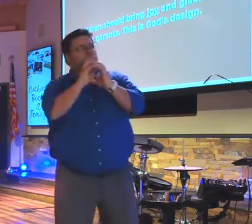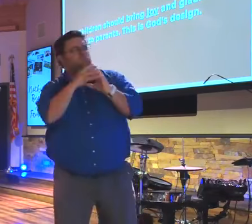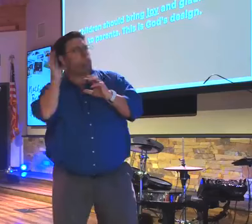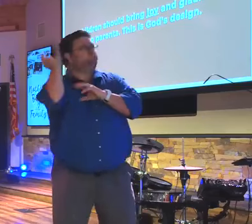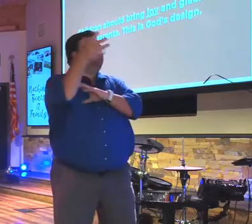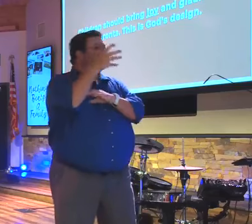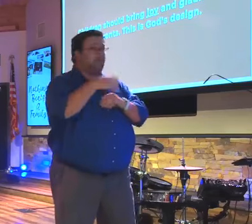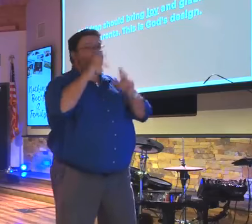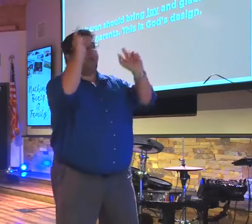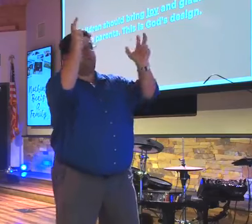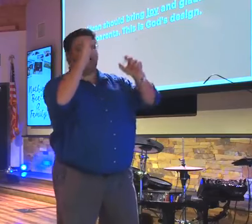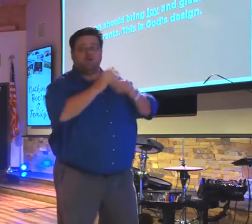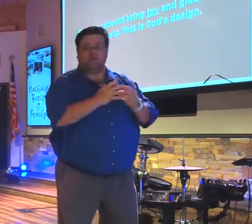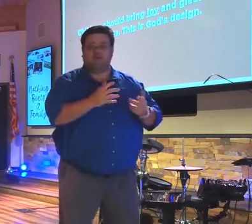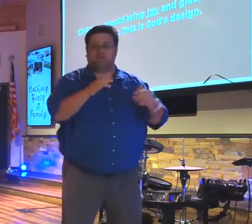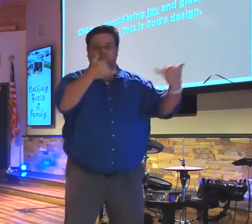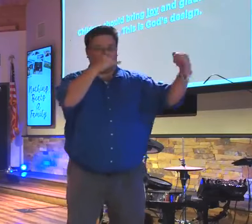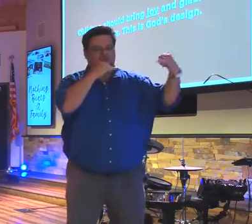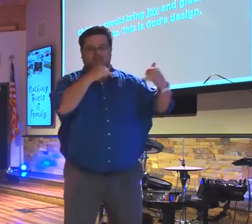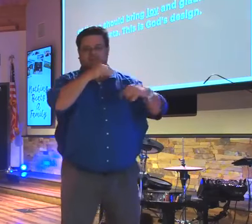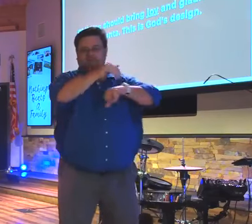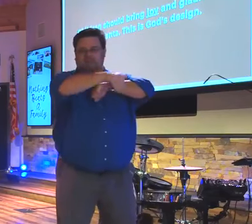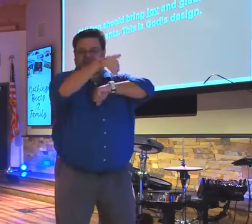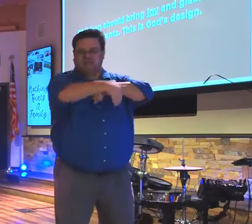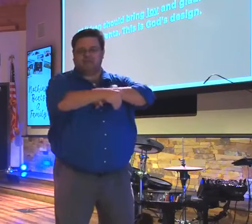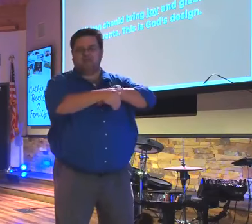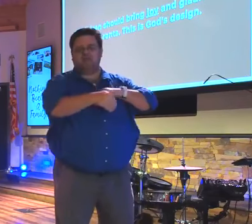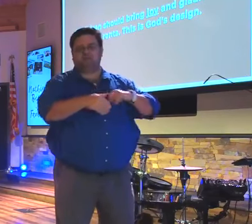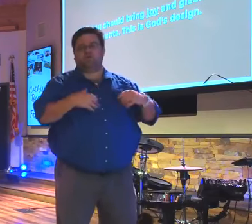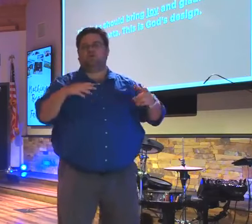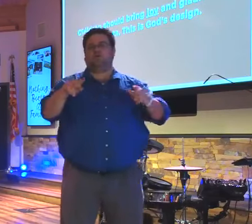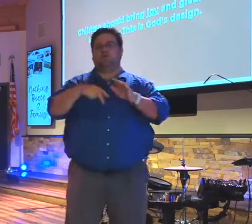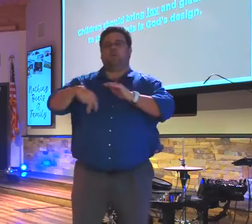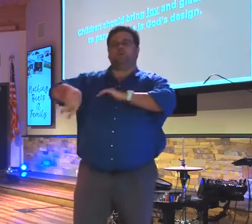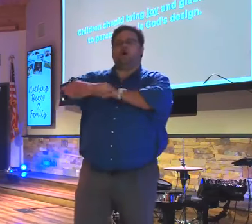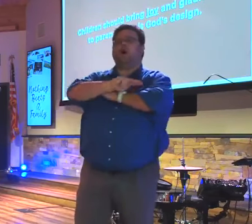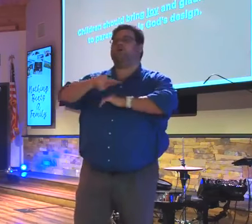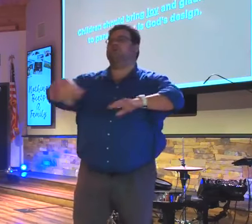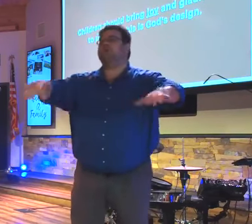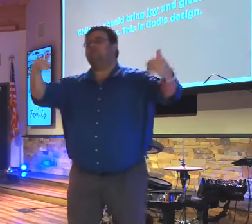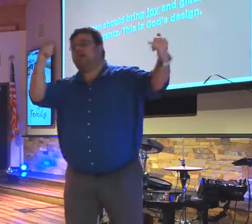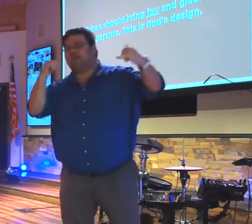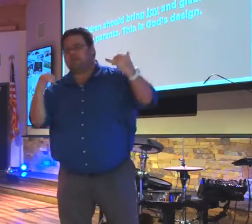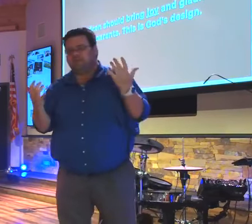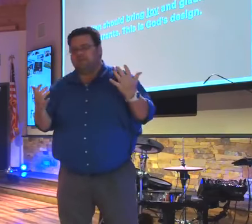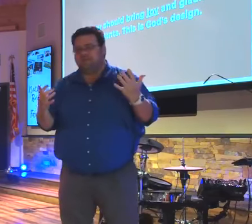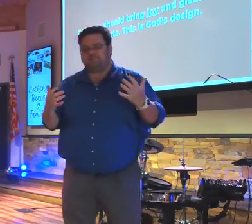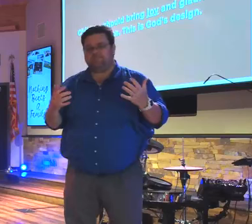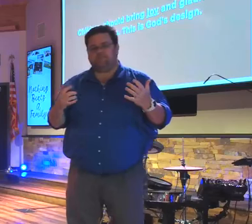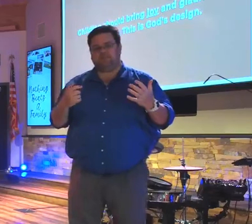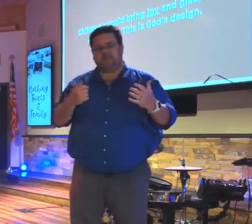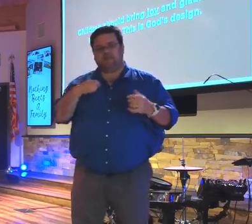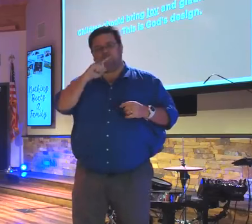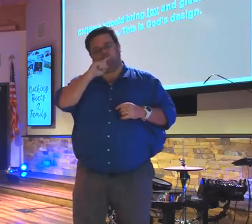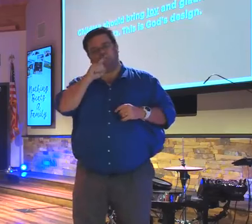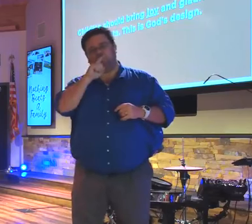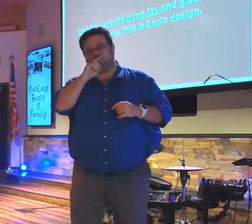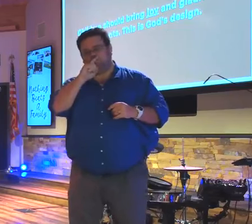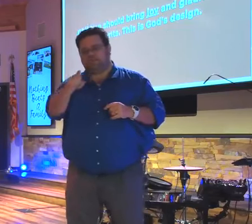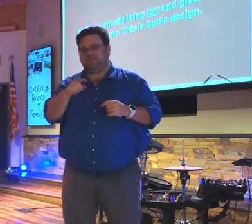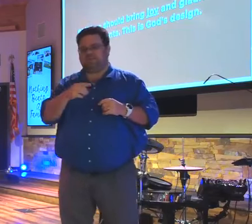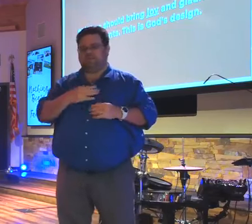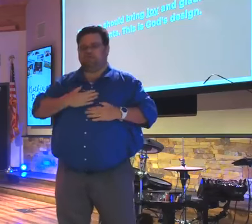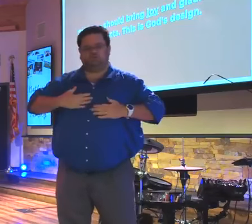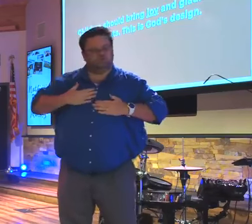played basketball, we played games at night, we'd go to parks and we'd go have fun, and we really, really had a